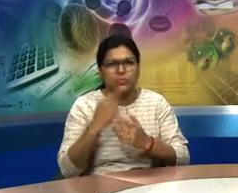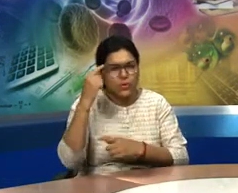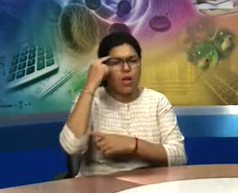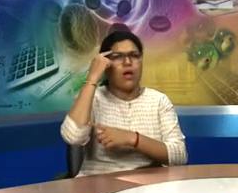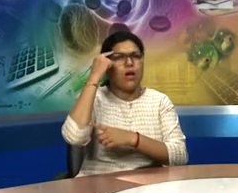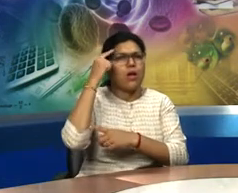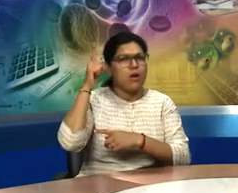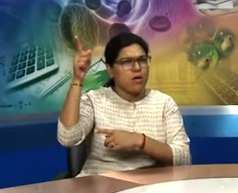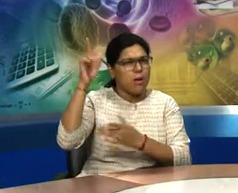And